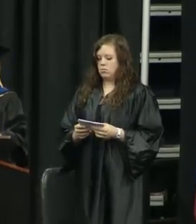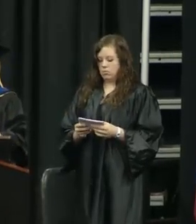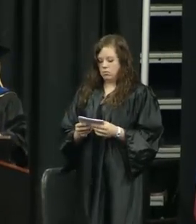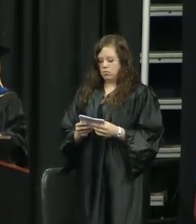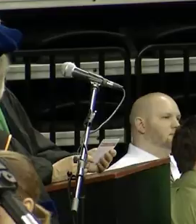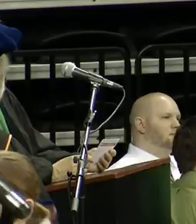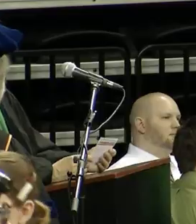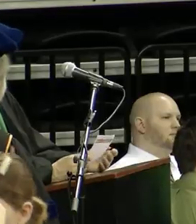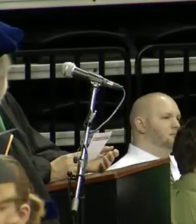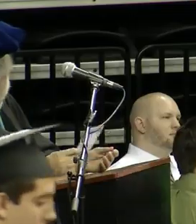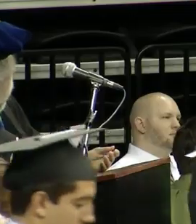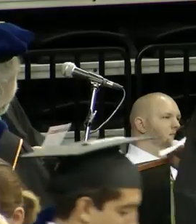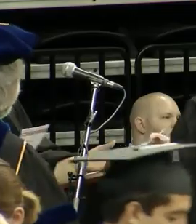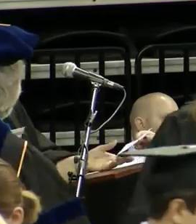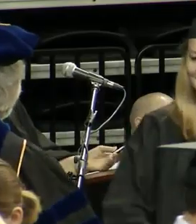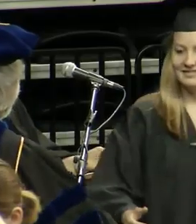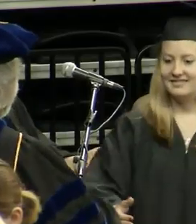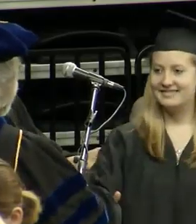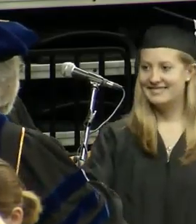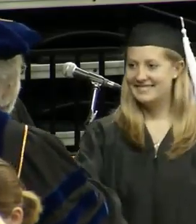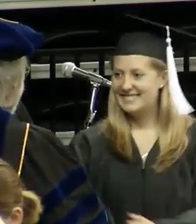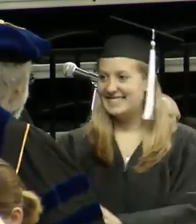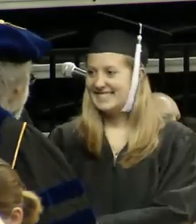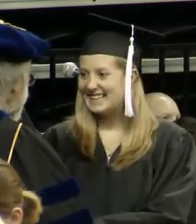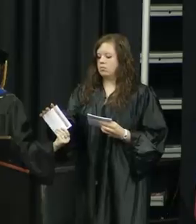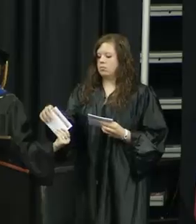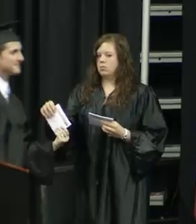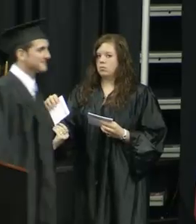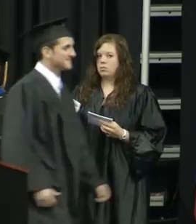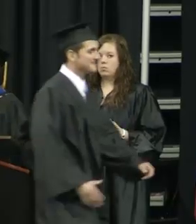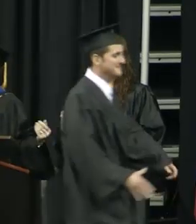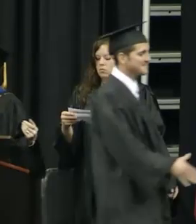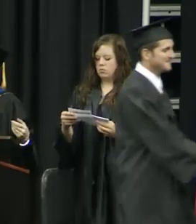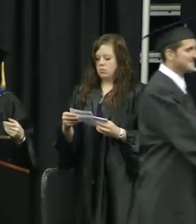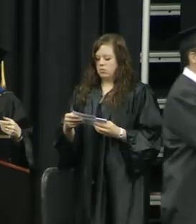Kathleen Lurch. Michael Bush.